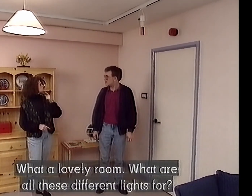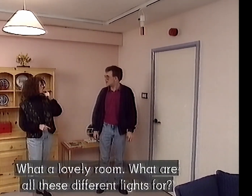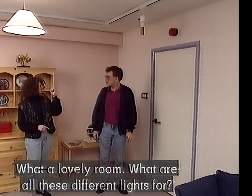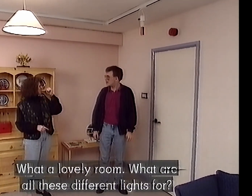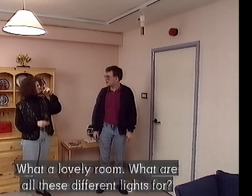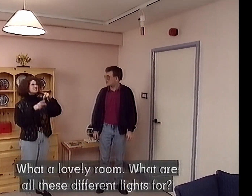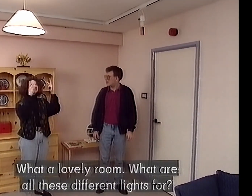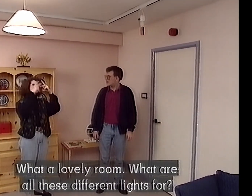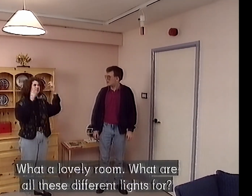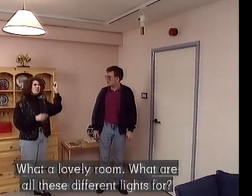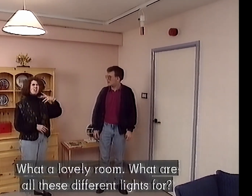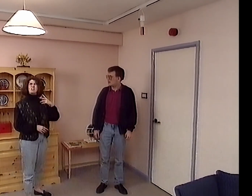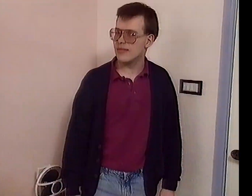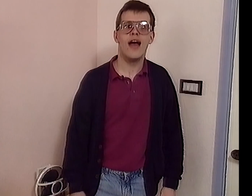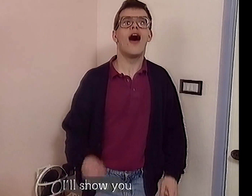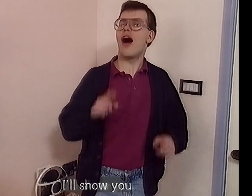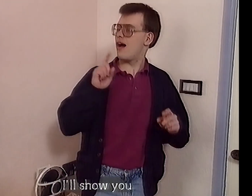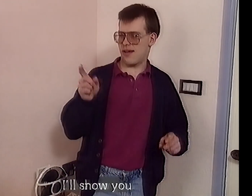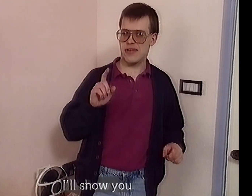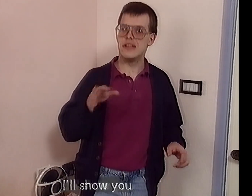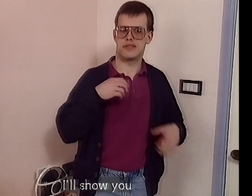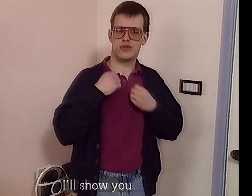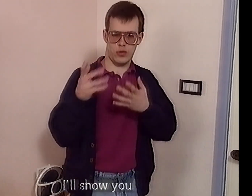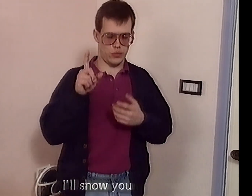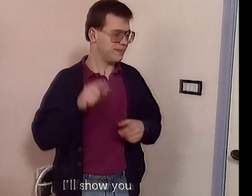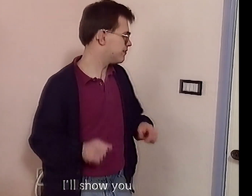Oh, what are all these different lights for? Aha, I'll show you.